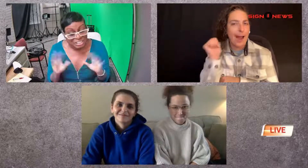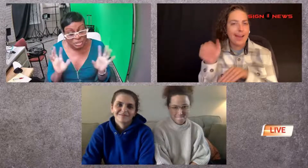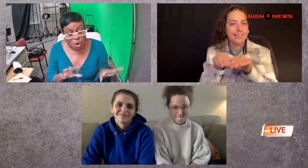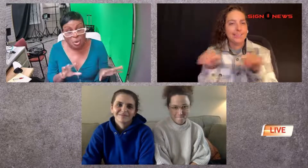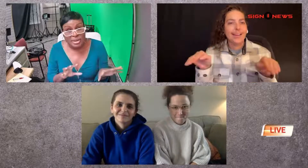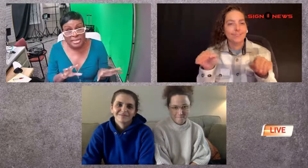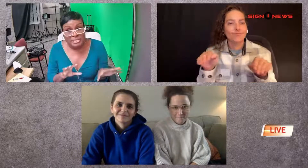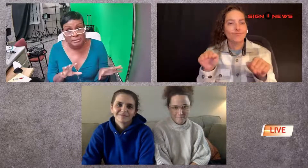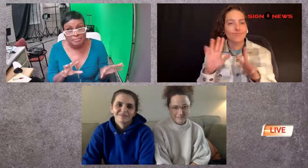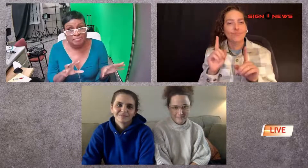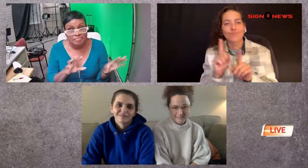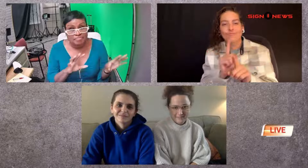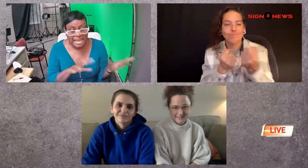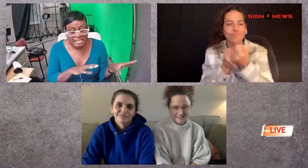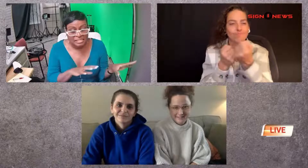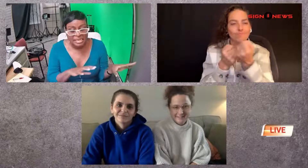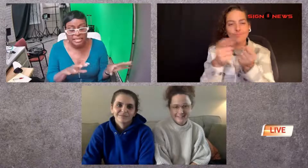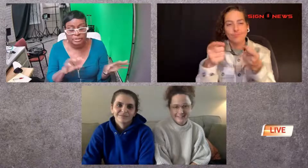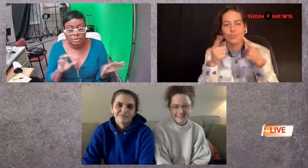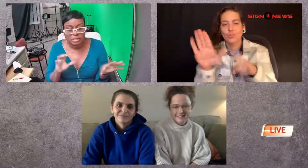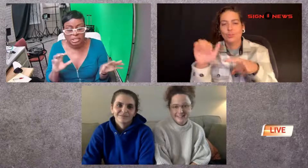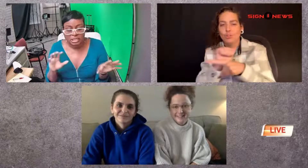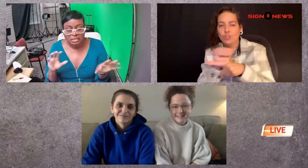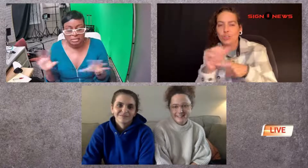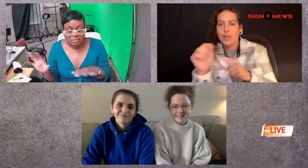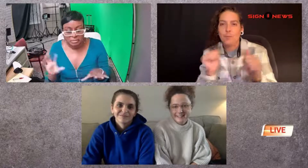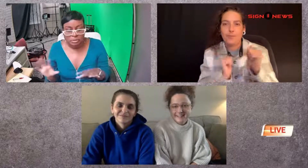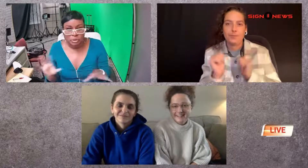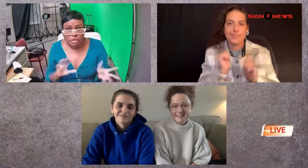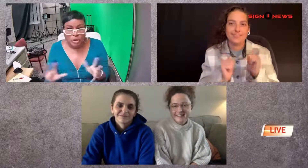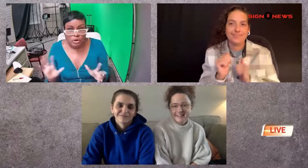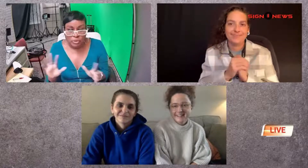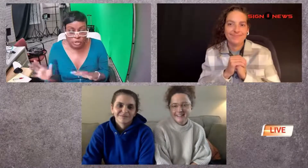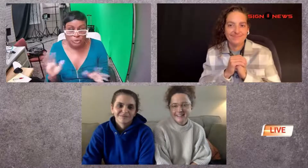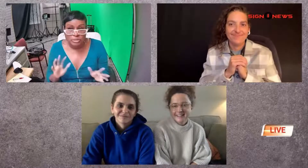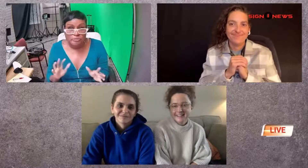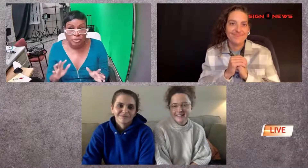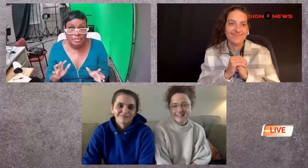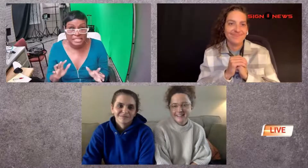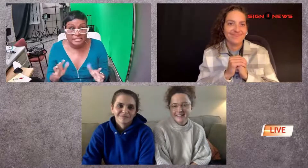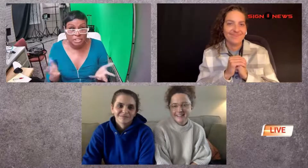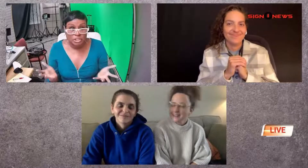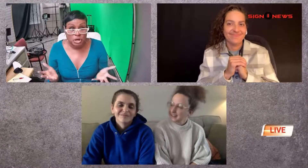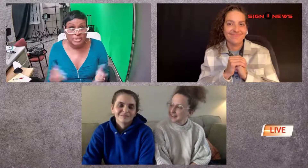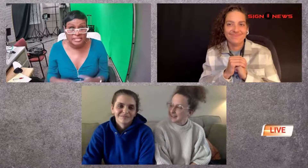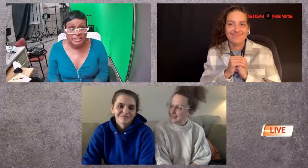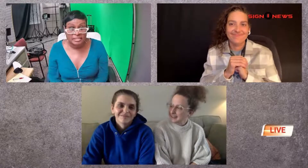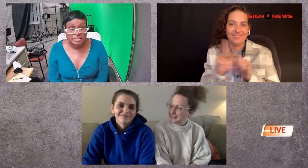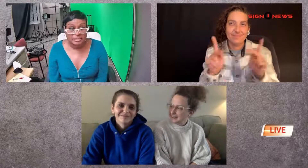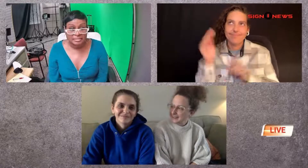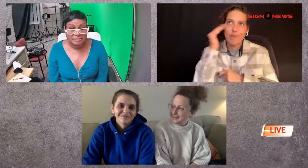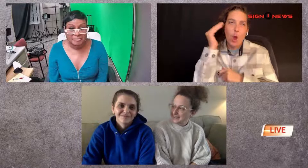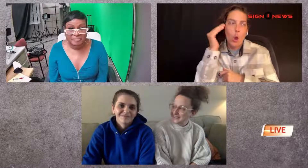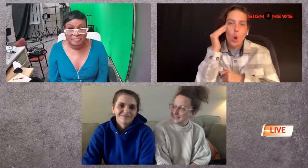Is she always backstage or during your rehearsals and performances? Is she always there?